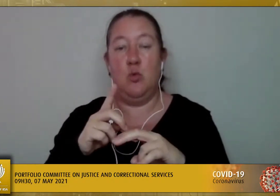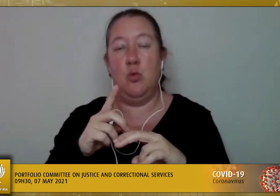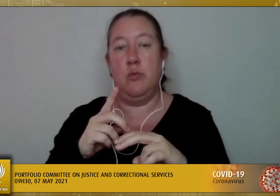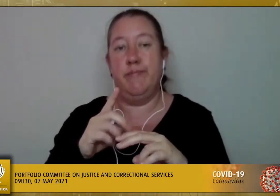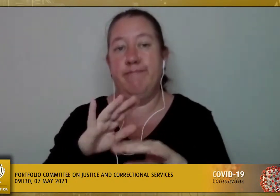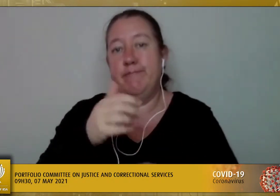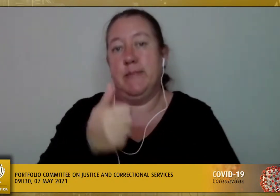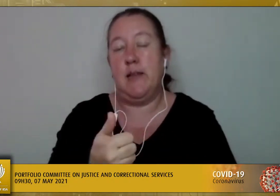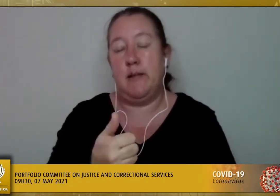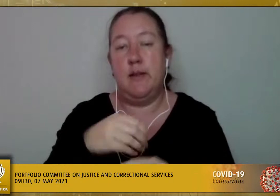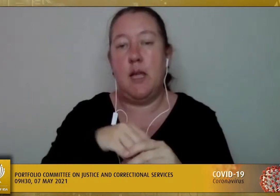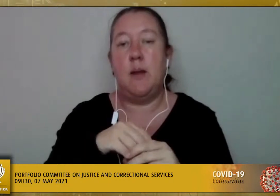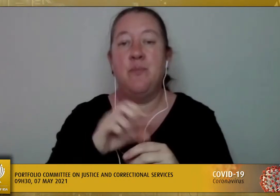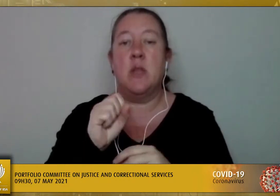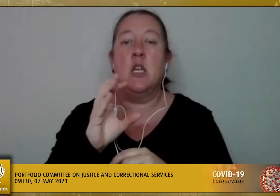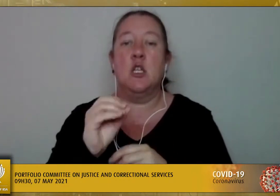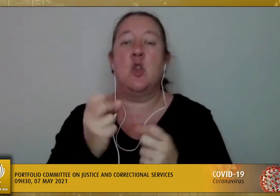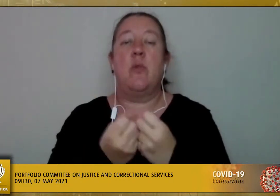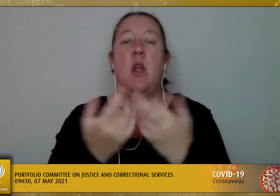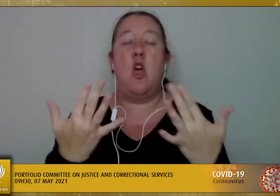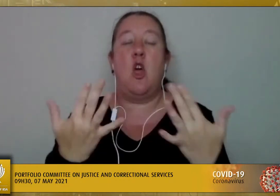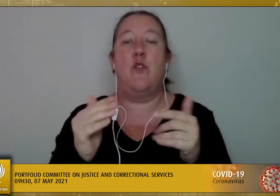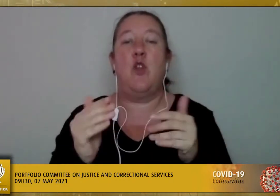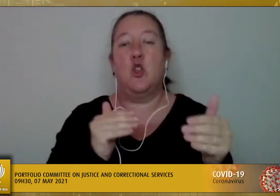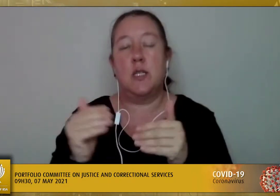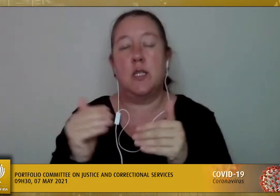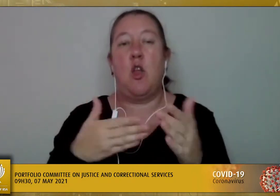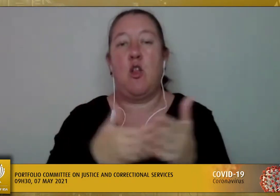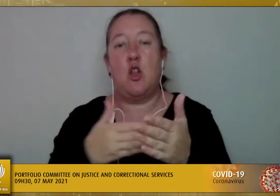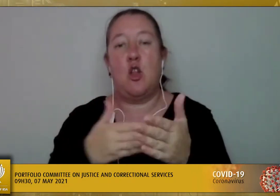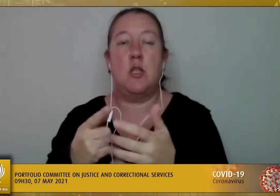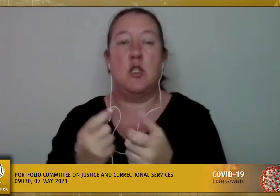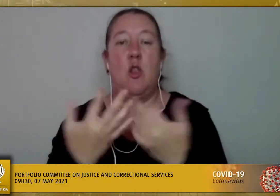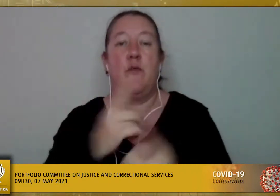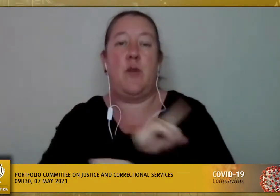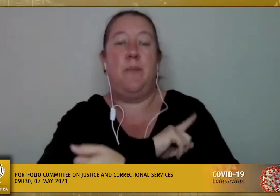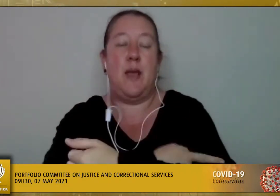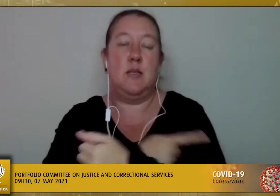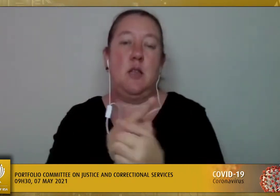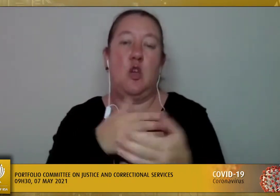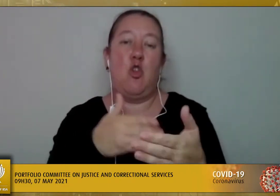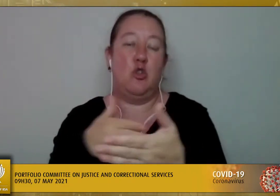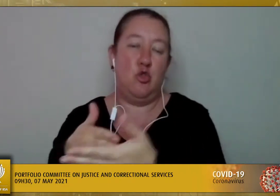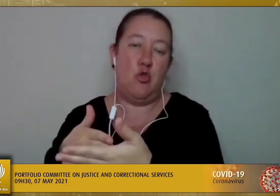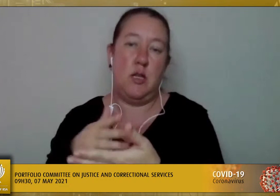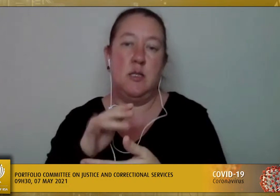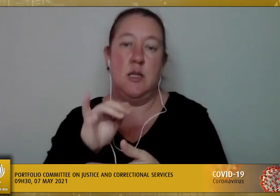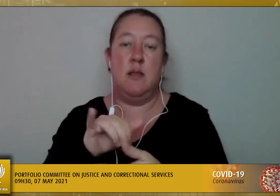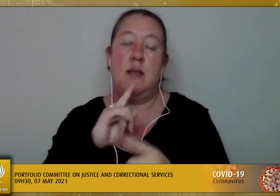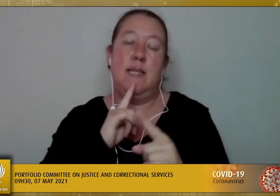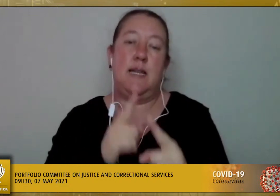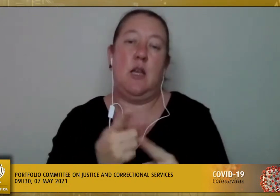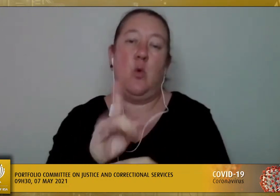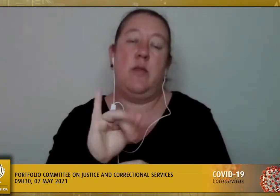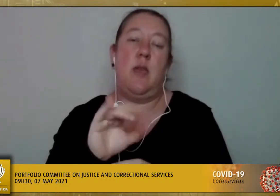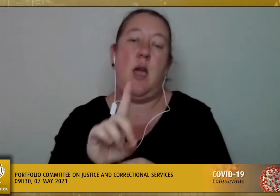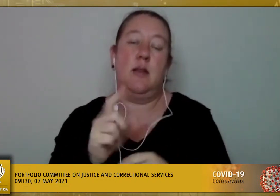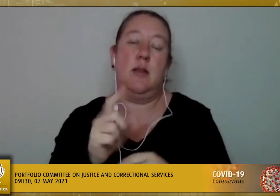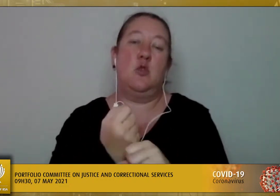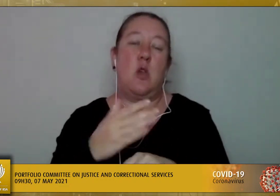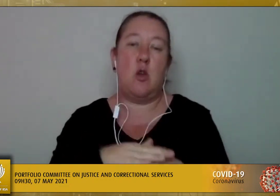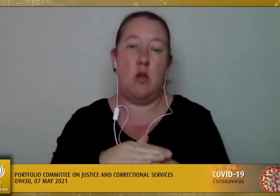so so there are a lot of logistical constraints and a lot of capacity constraints that that dictate what the ID is working